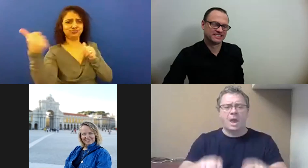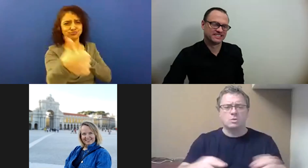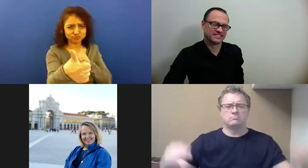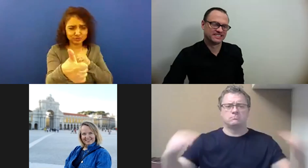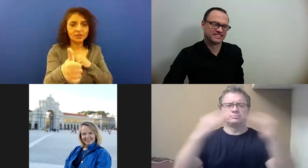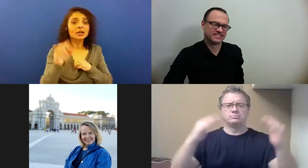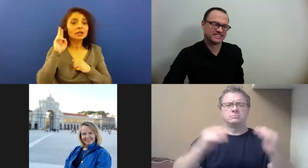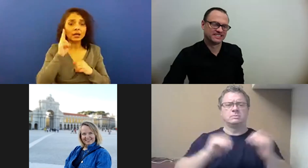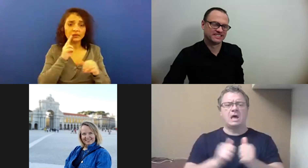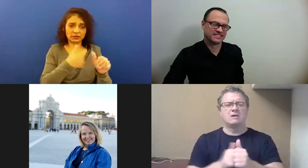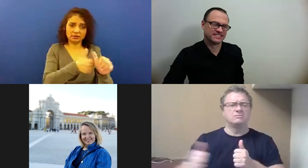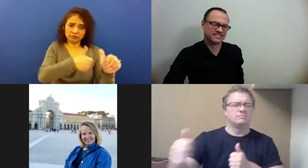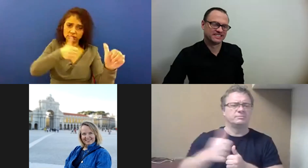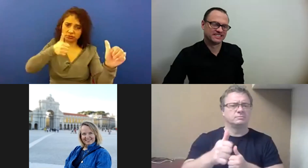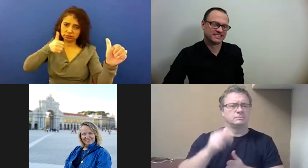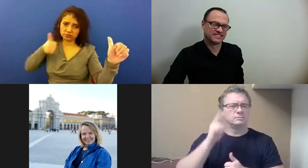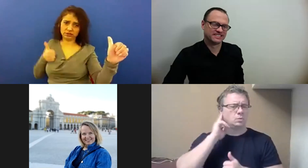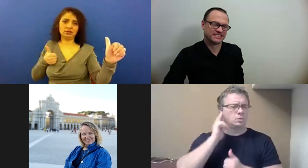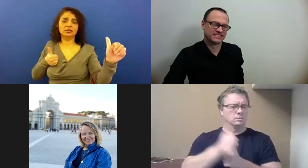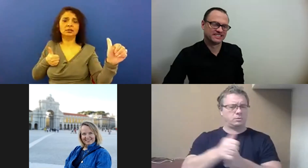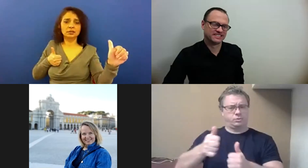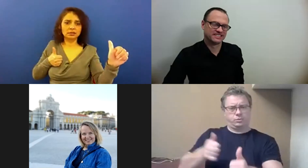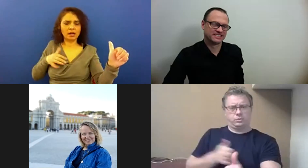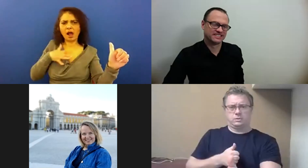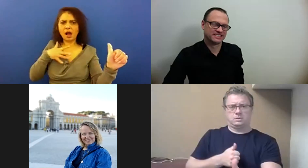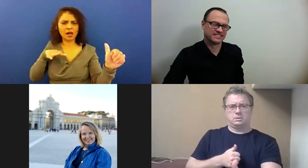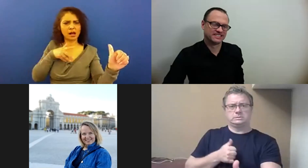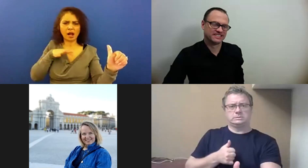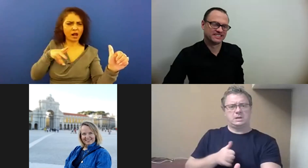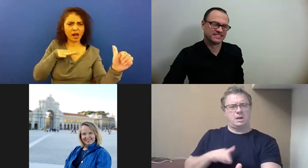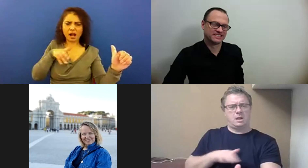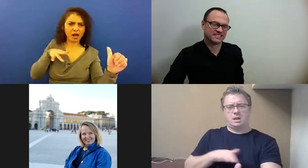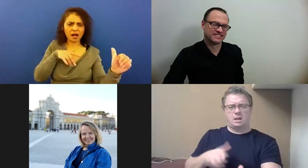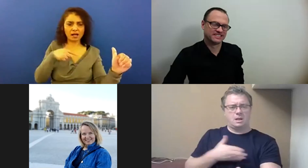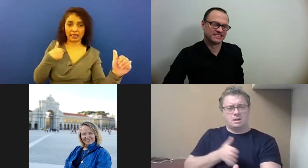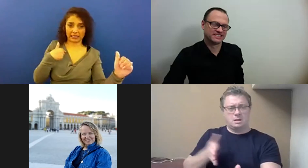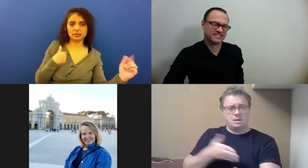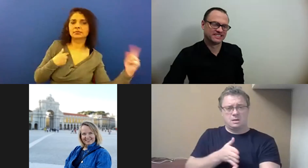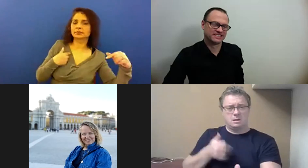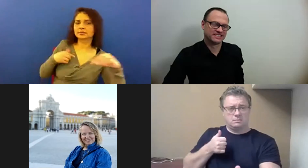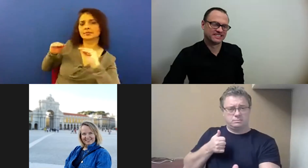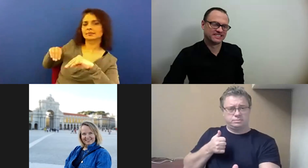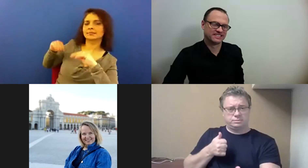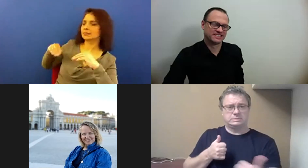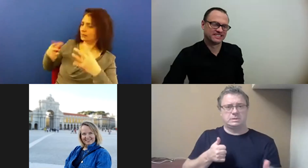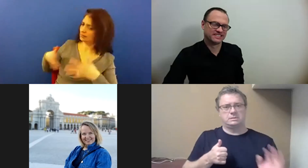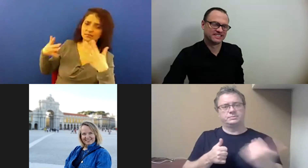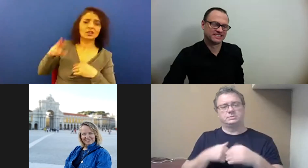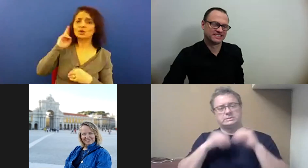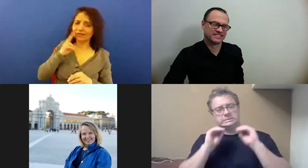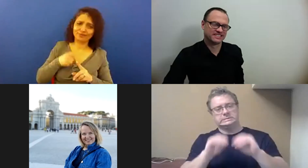most marginalized groups. But even within us, in this marginalized group, deaf people are lagging even more